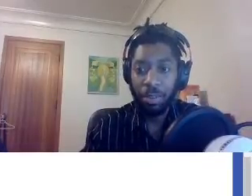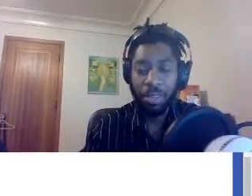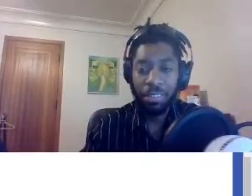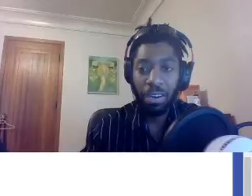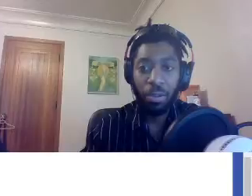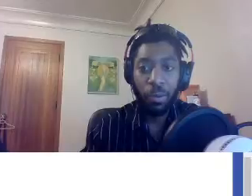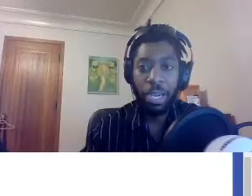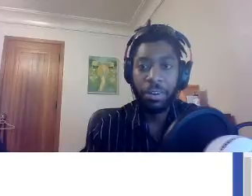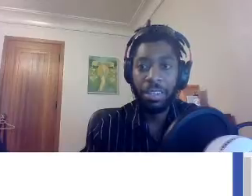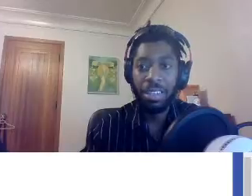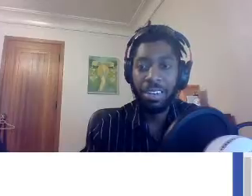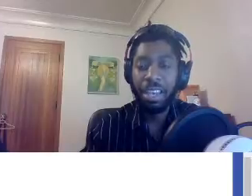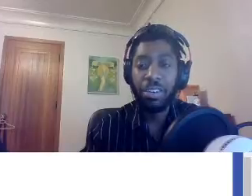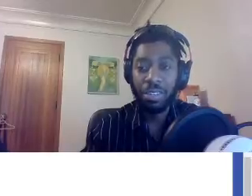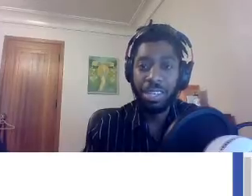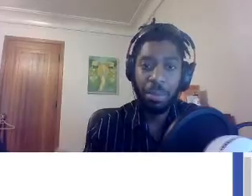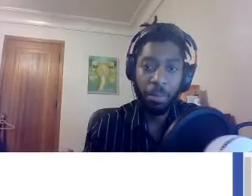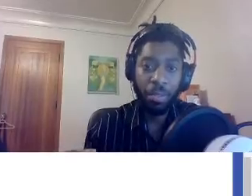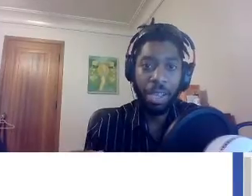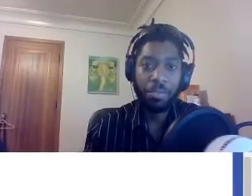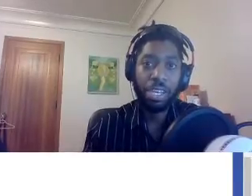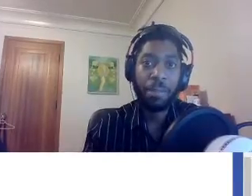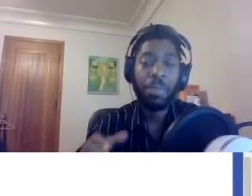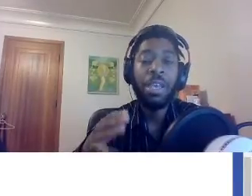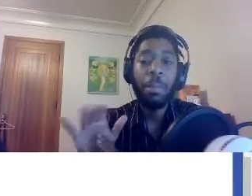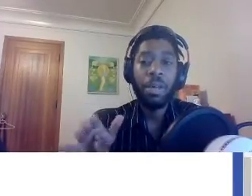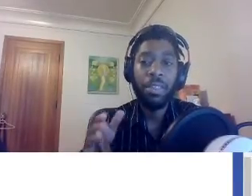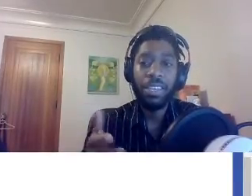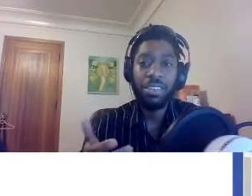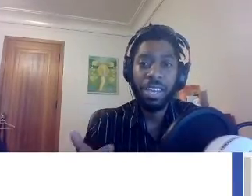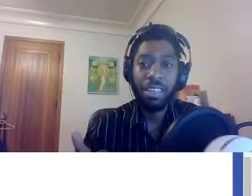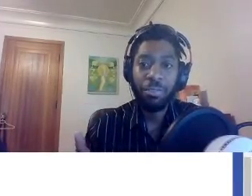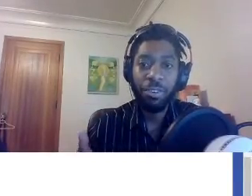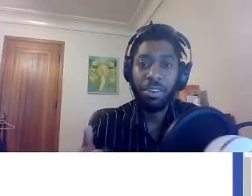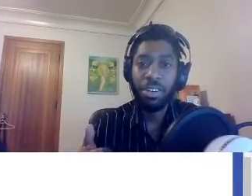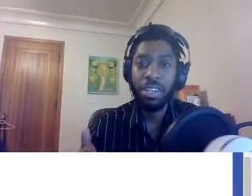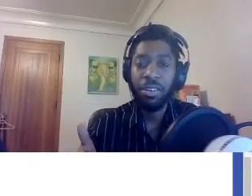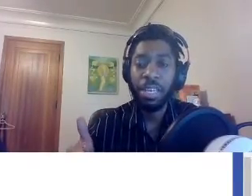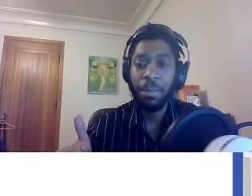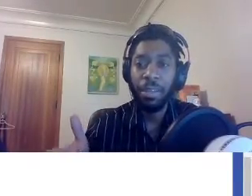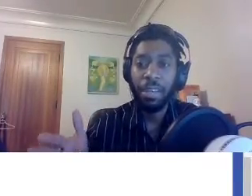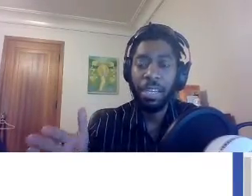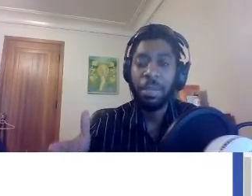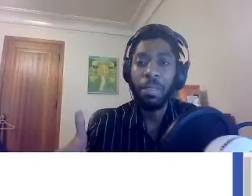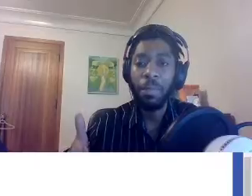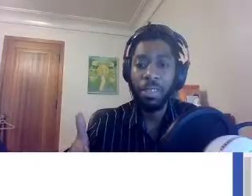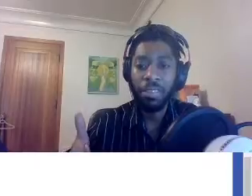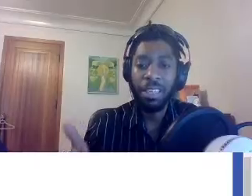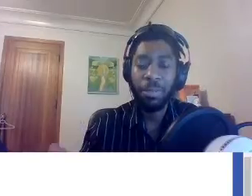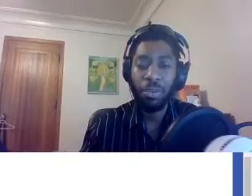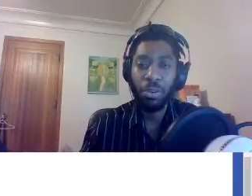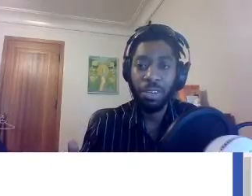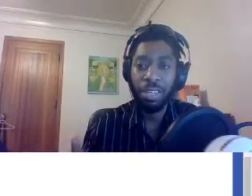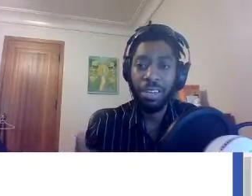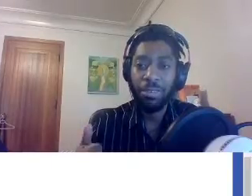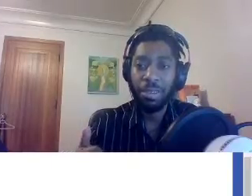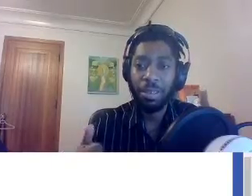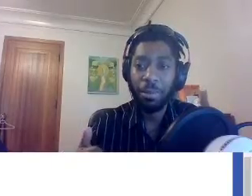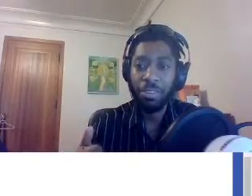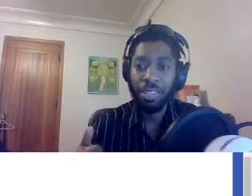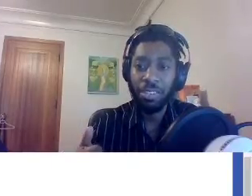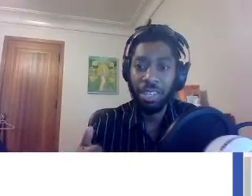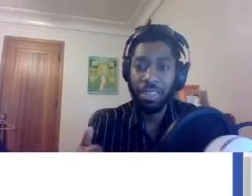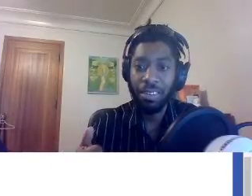too. I know things got a little hairy in there and I couldn't keep up with the live chat, but thank you guys for keeping the peace, keeping the order in there. I